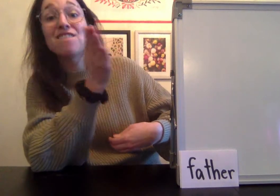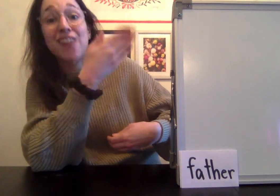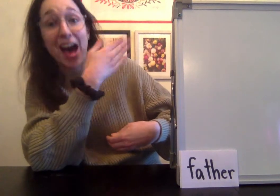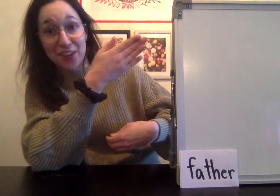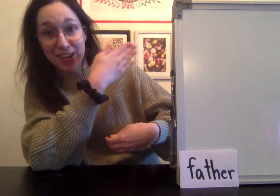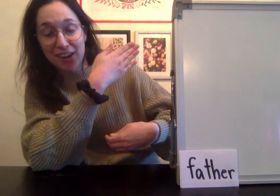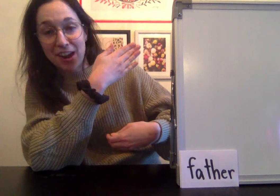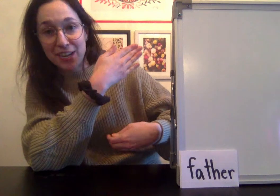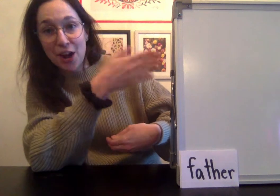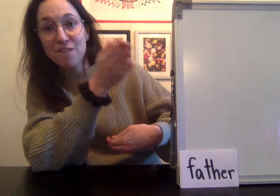Father, get ready, go.